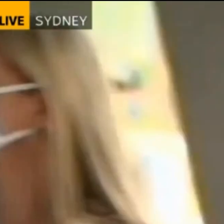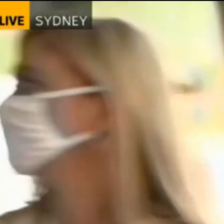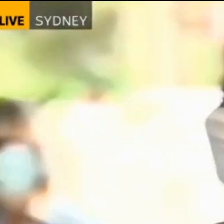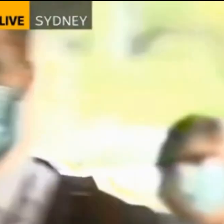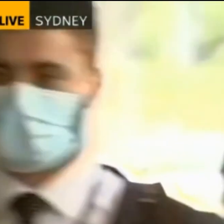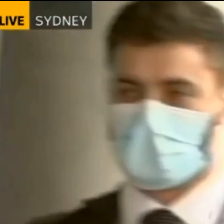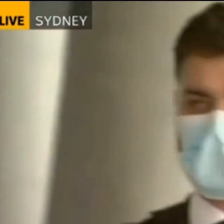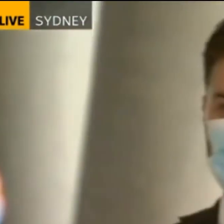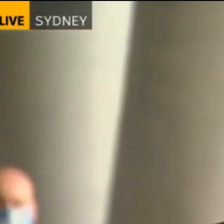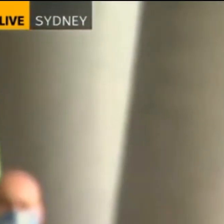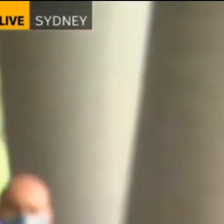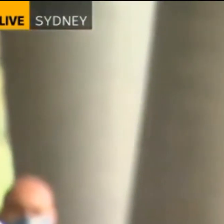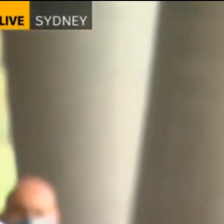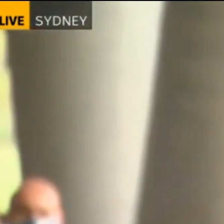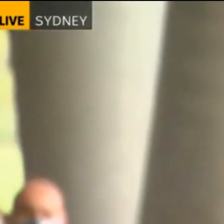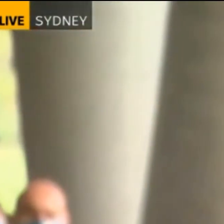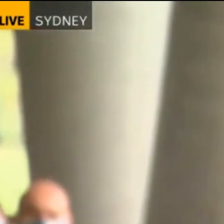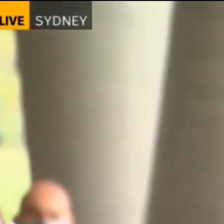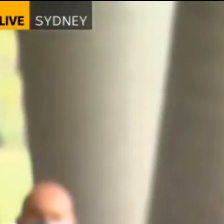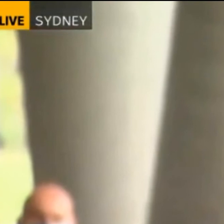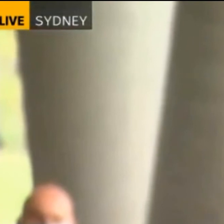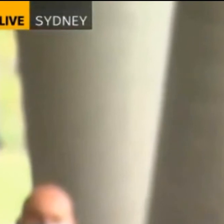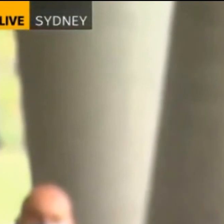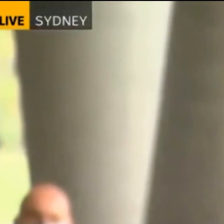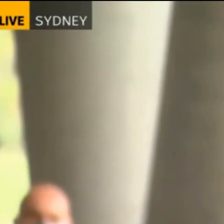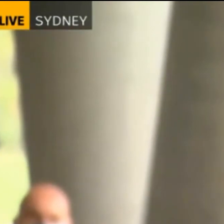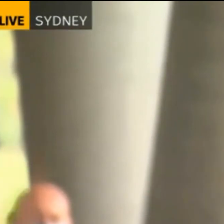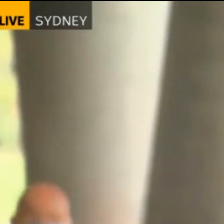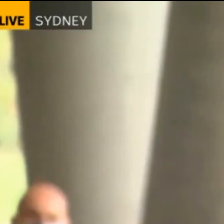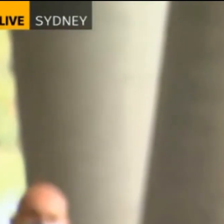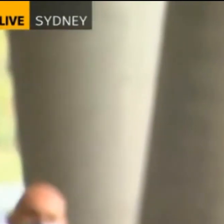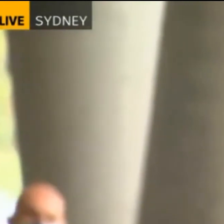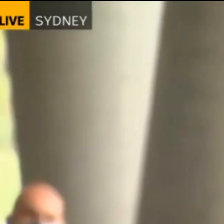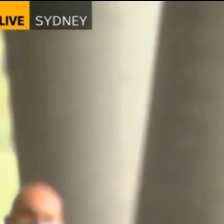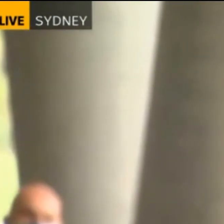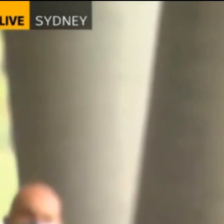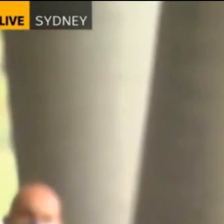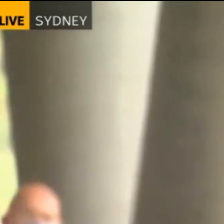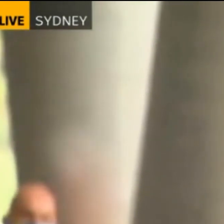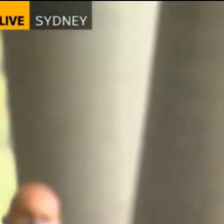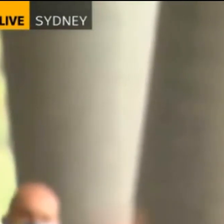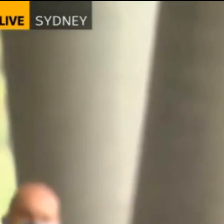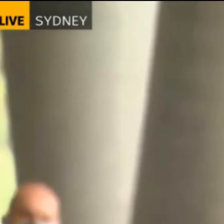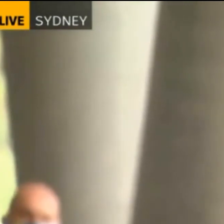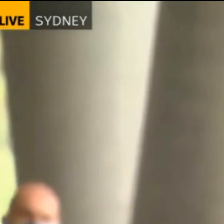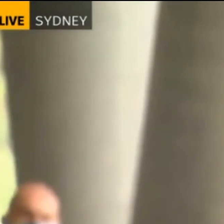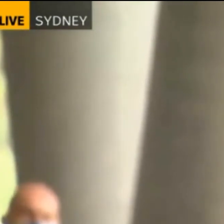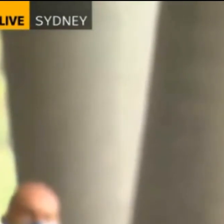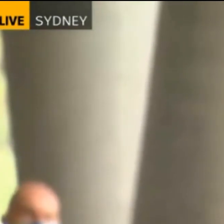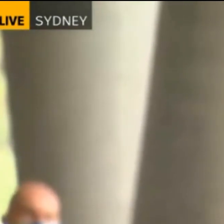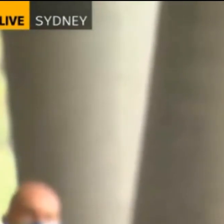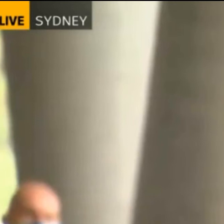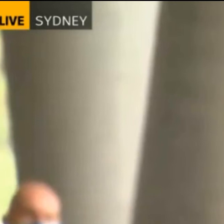Chant, are masks contributing to lower spread, and would there be any health arguments for getting rid of the mask mandate